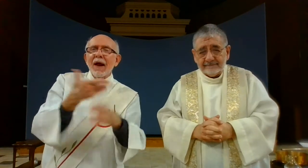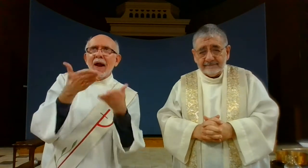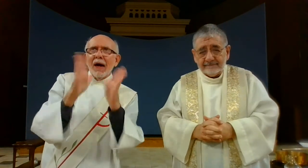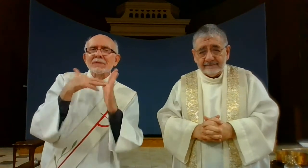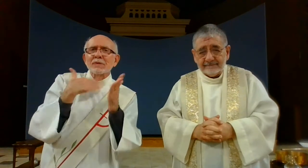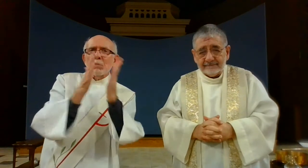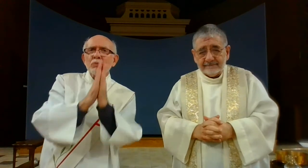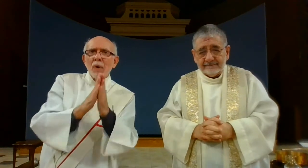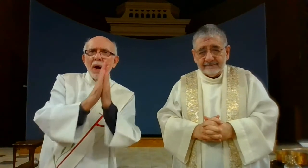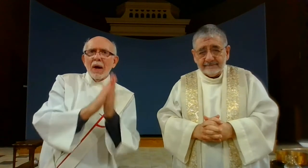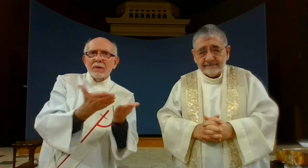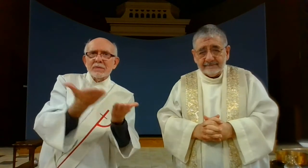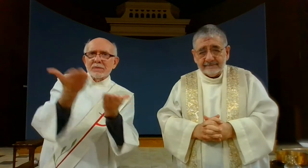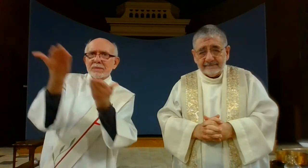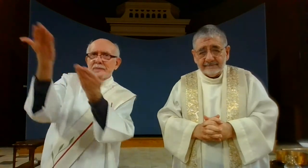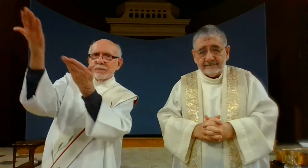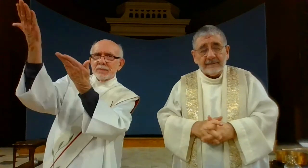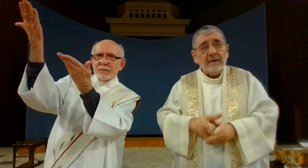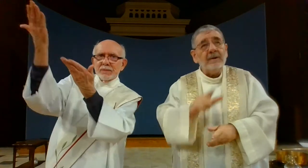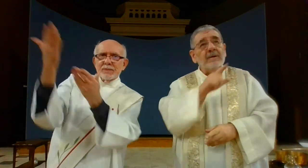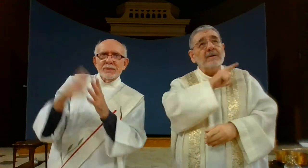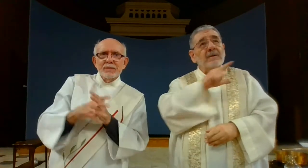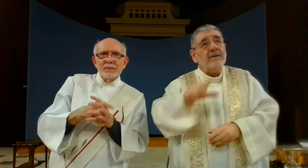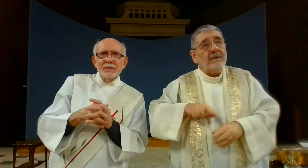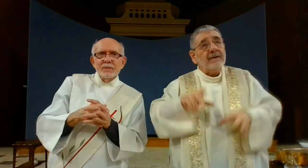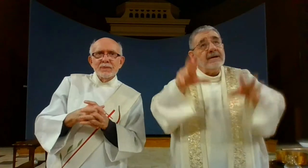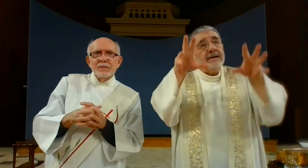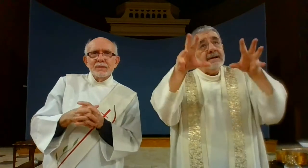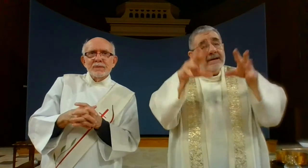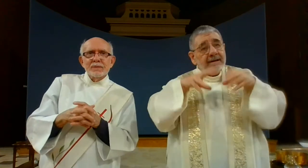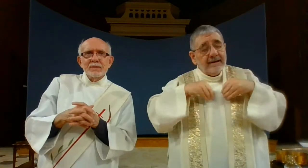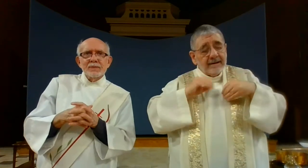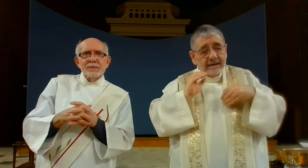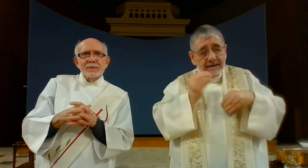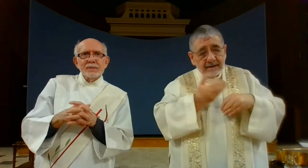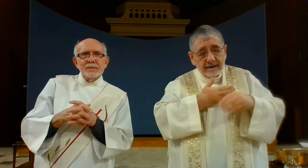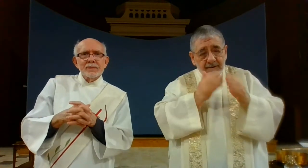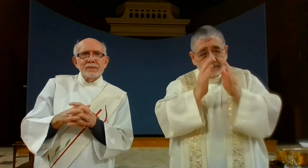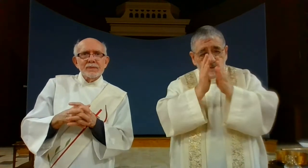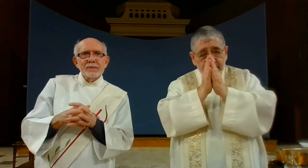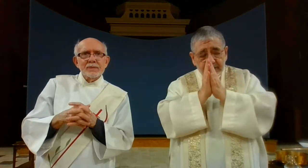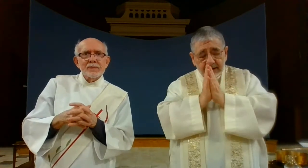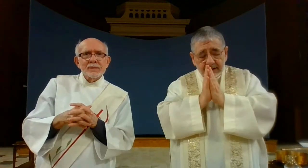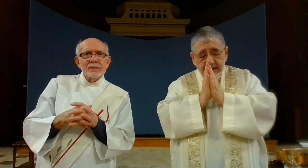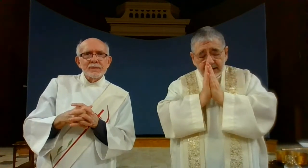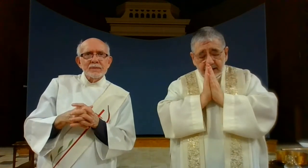us. We pray to the Lord. Lord, receive our prayer.